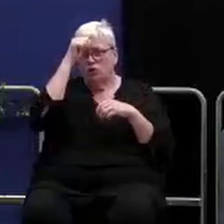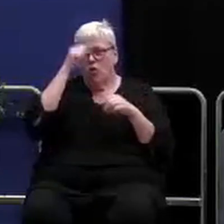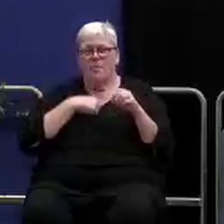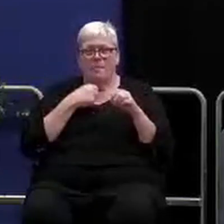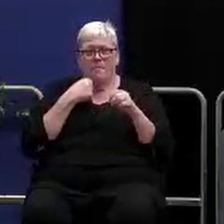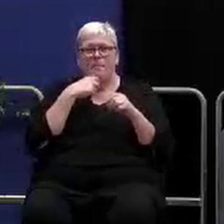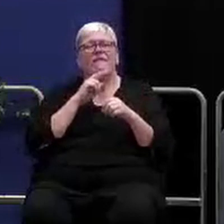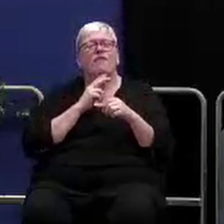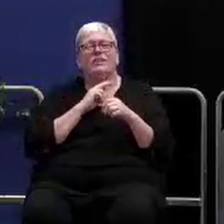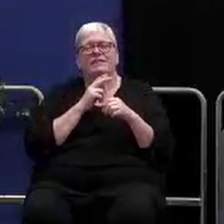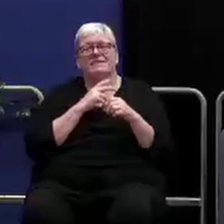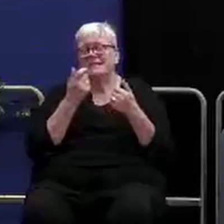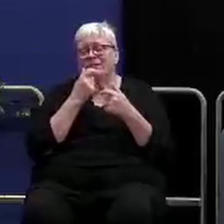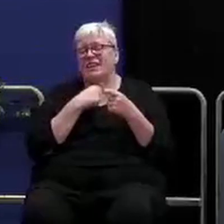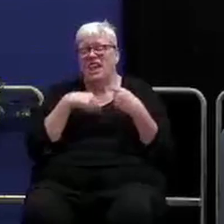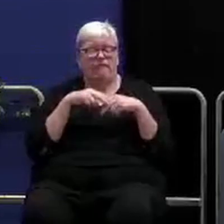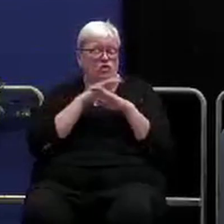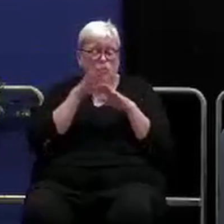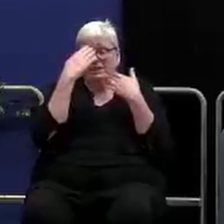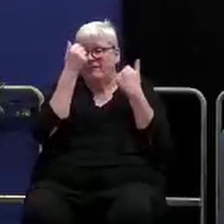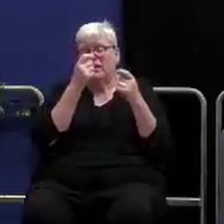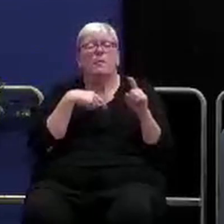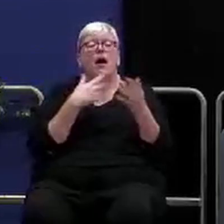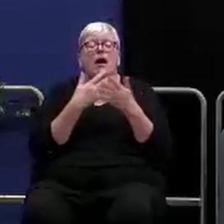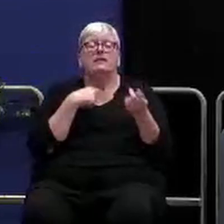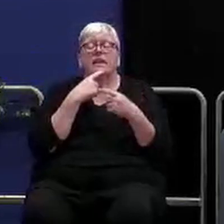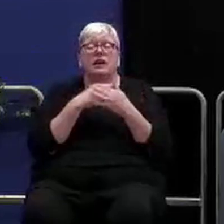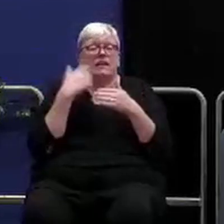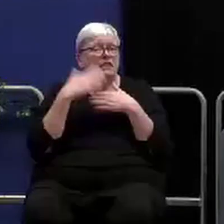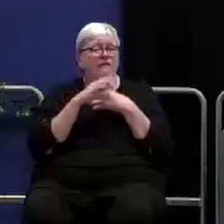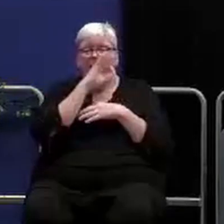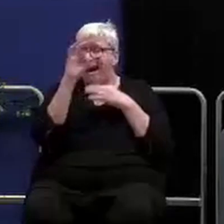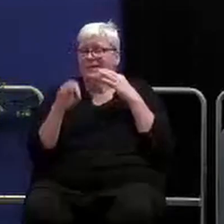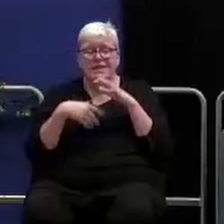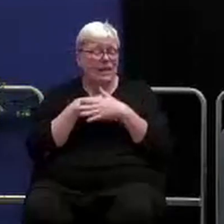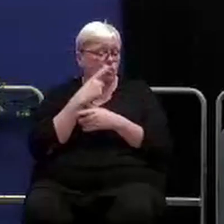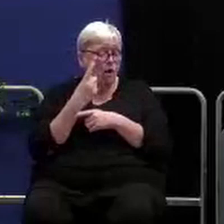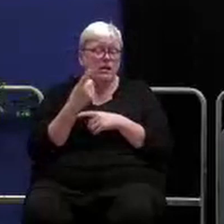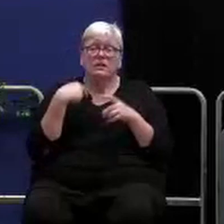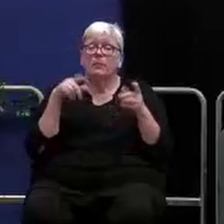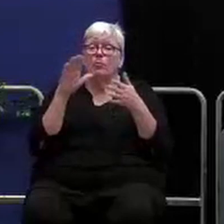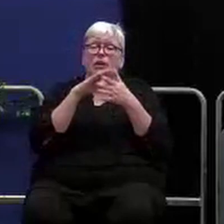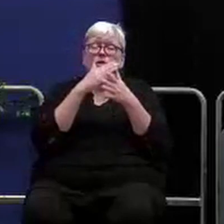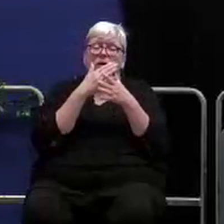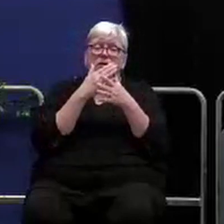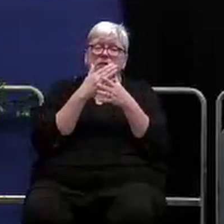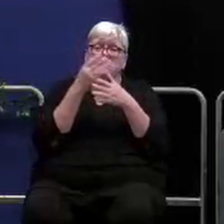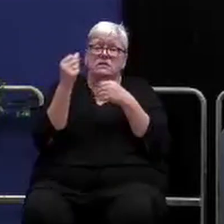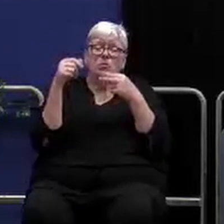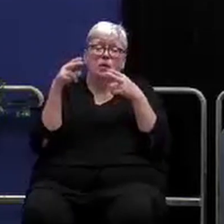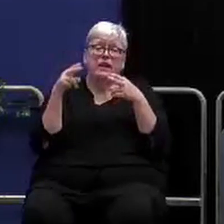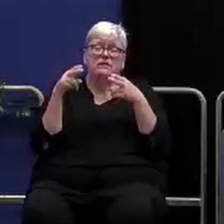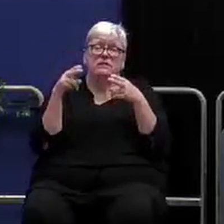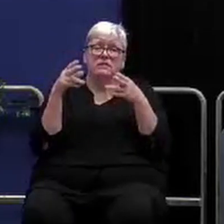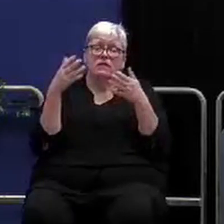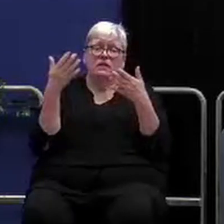funny, and if you don't, aren't. But yeah, I was the same in that I didn't ask anyone, because in some ways,